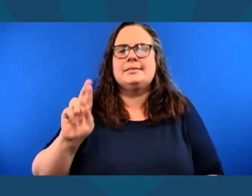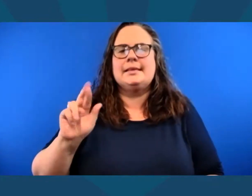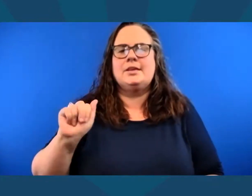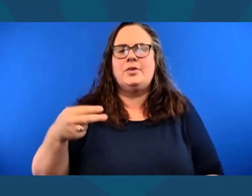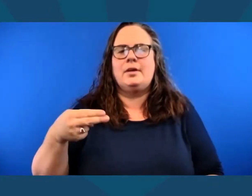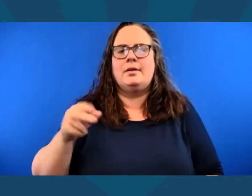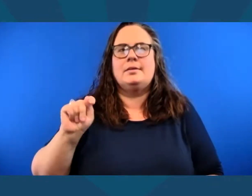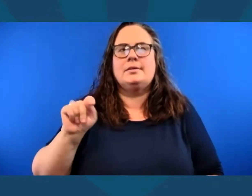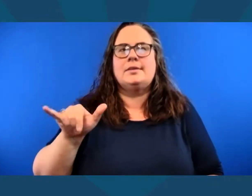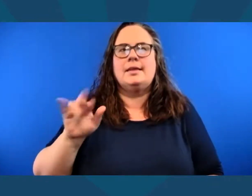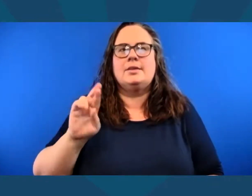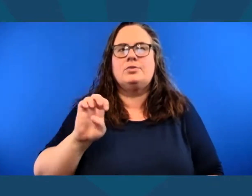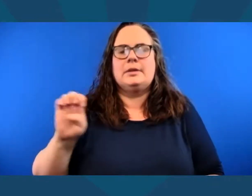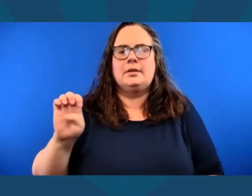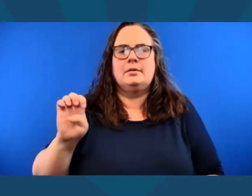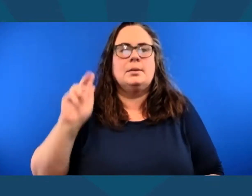Sarah Tyree.